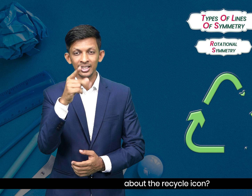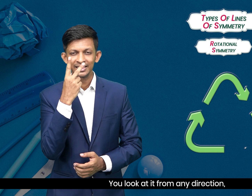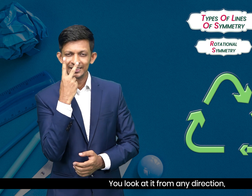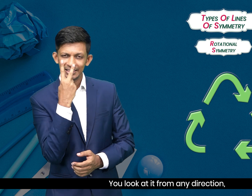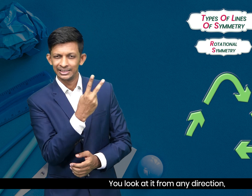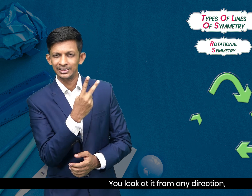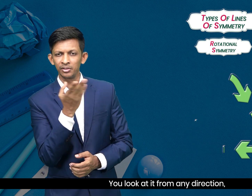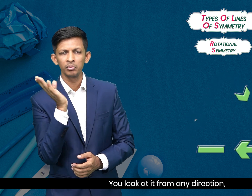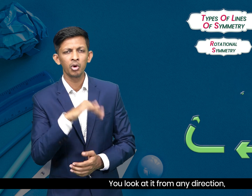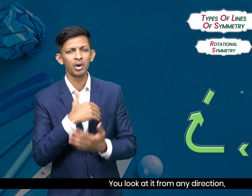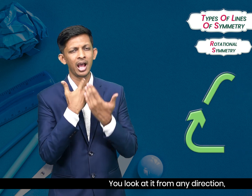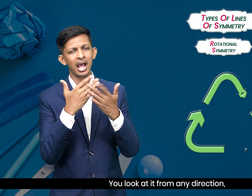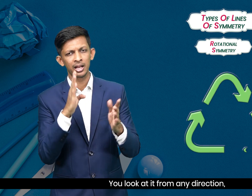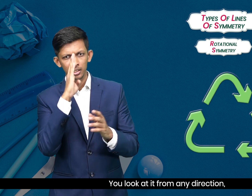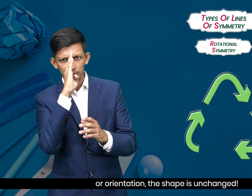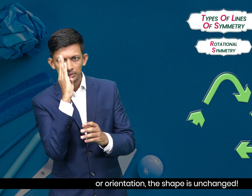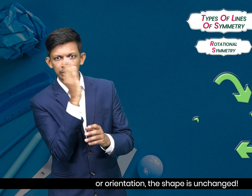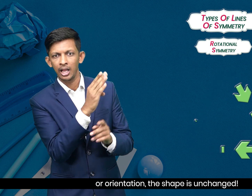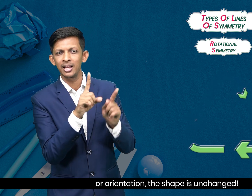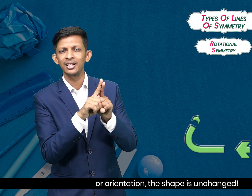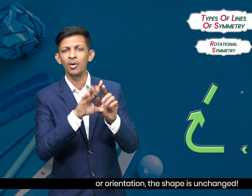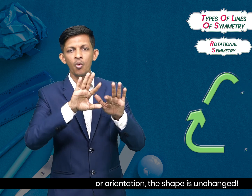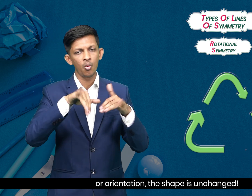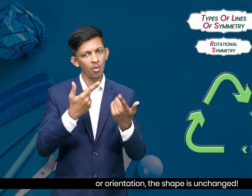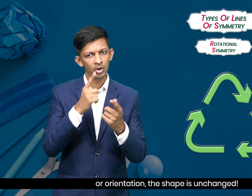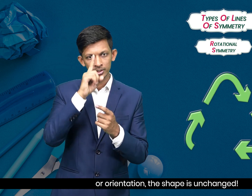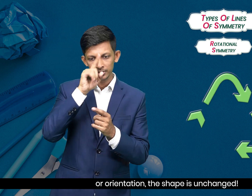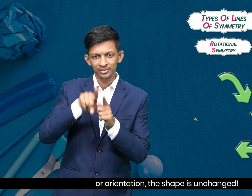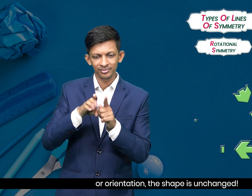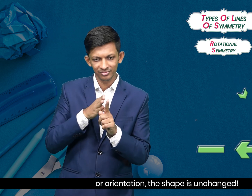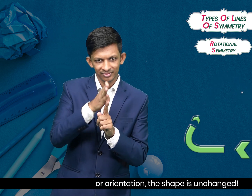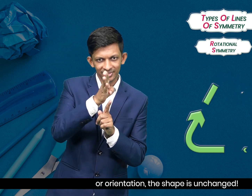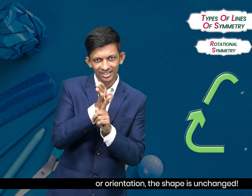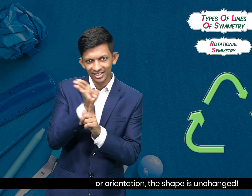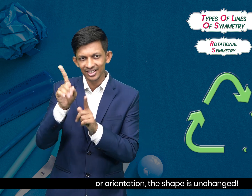You look at it from any direction or orientation, the shape is unchanged.